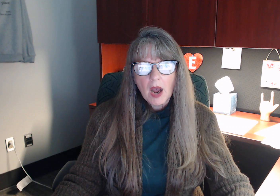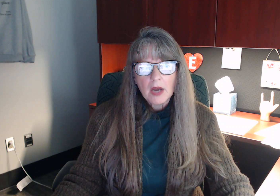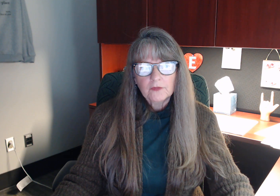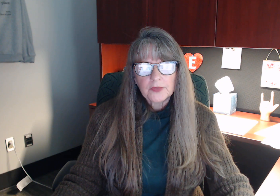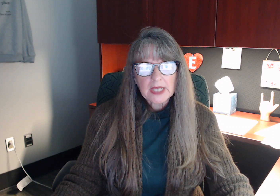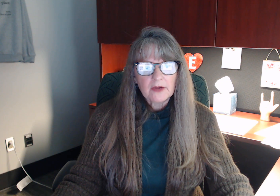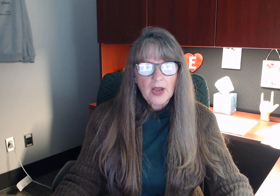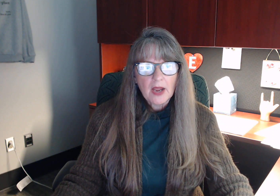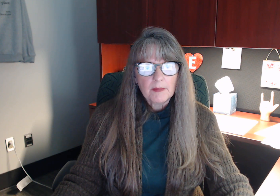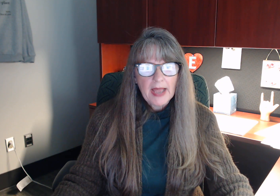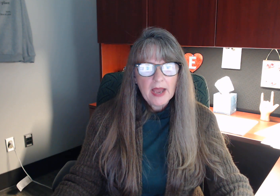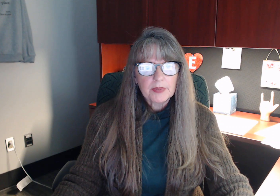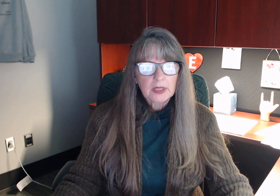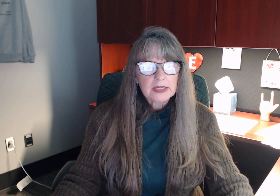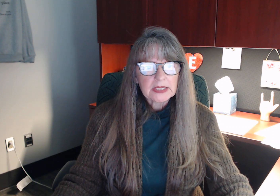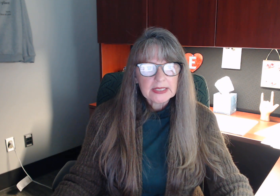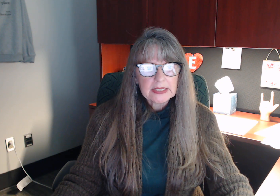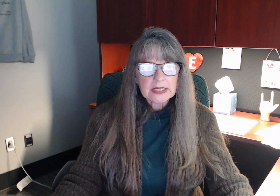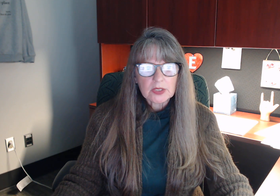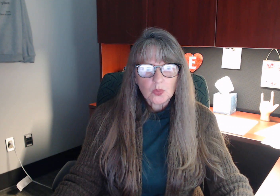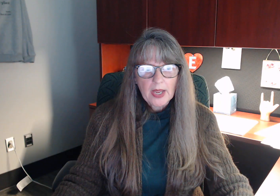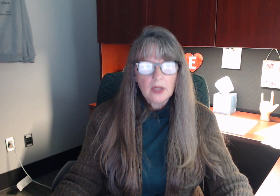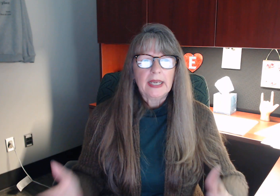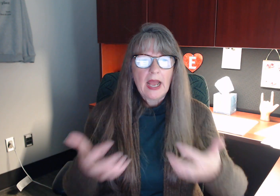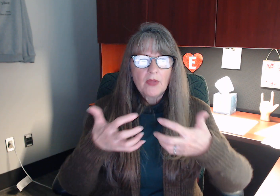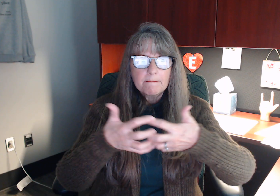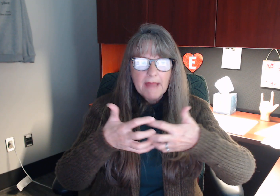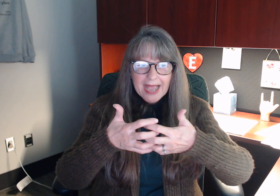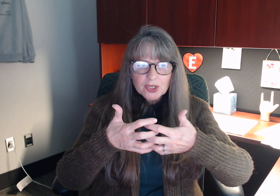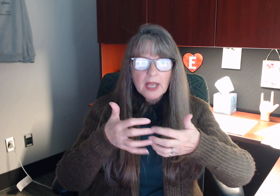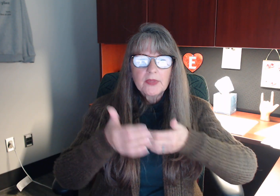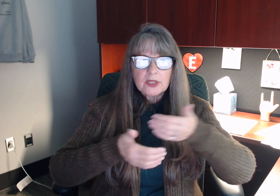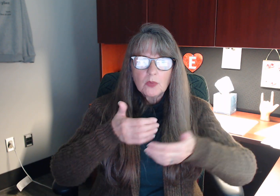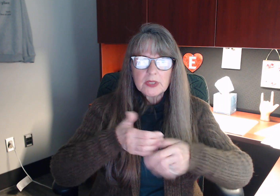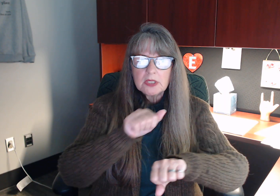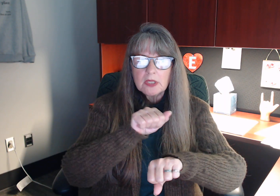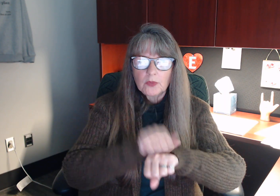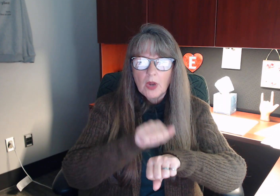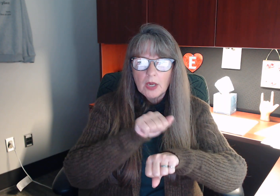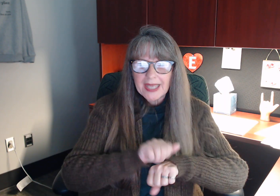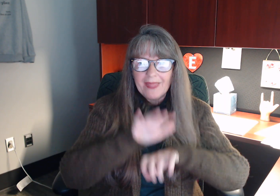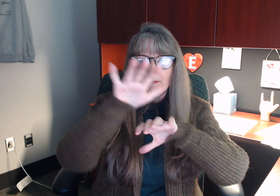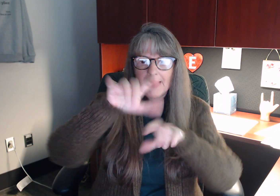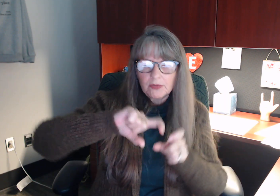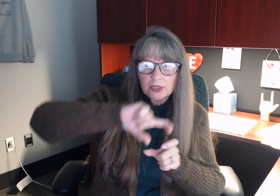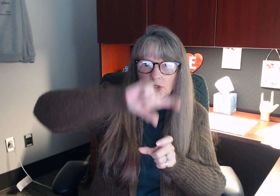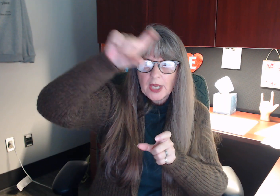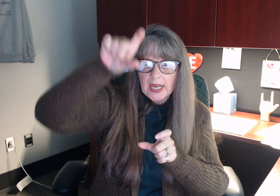on slide 5 a map, slide 6 as well, and how they match the sequences of the rocks and the mountain change,